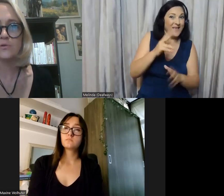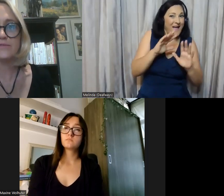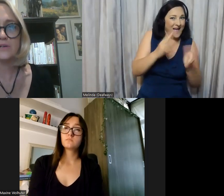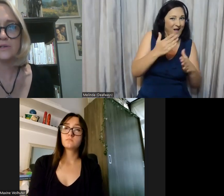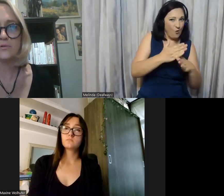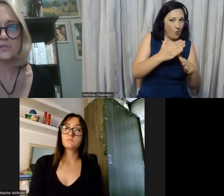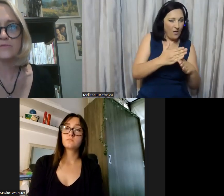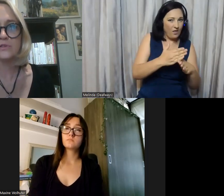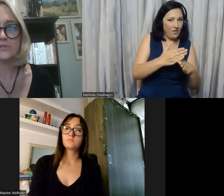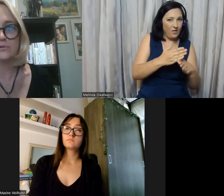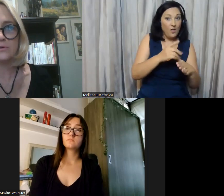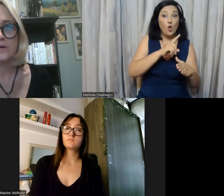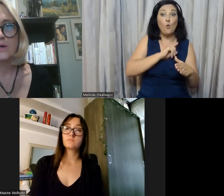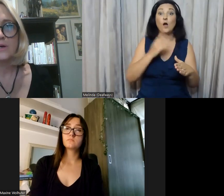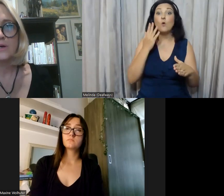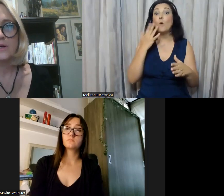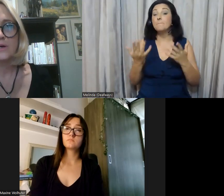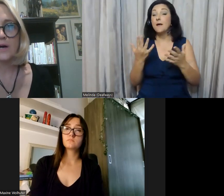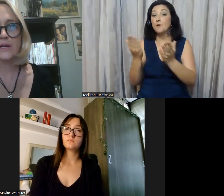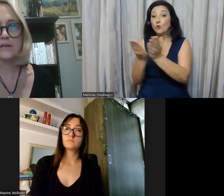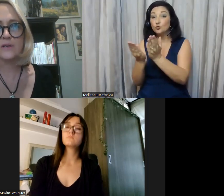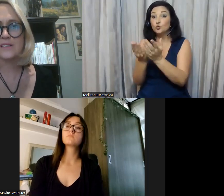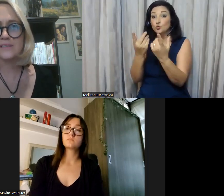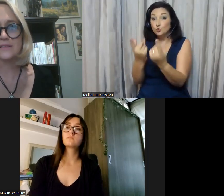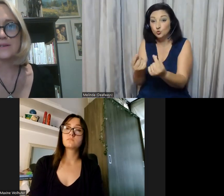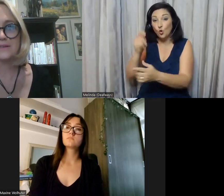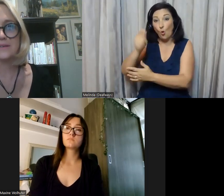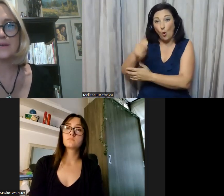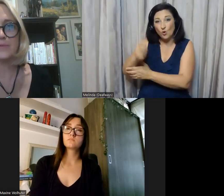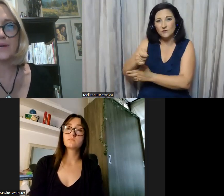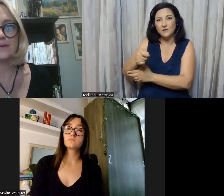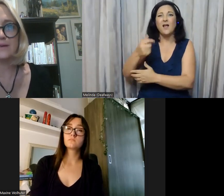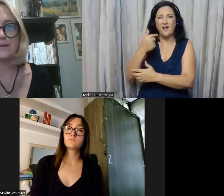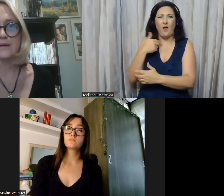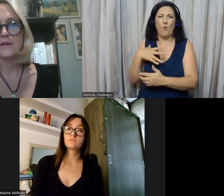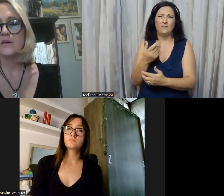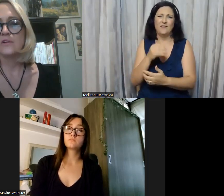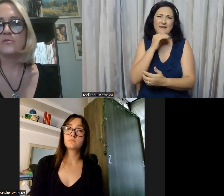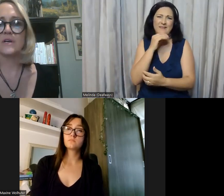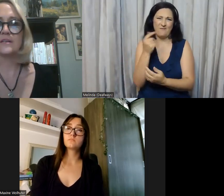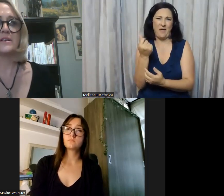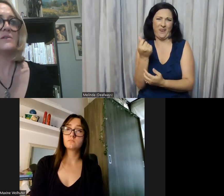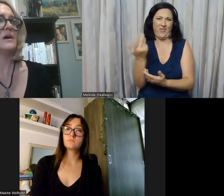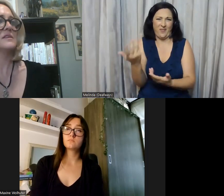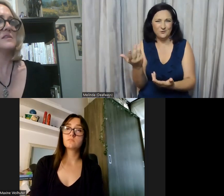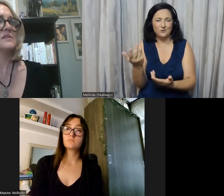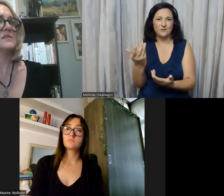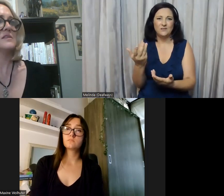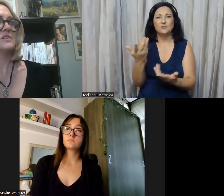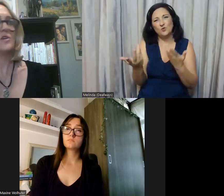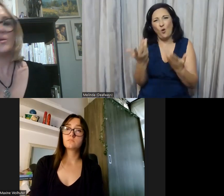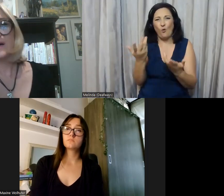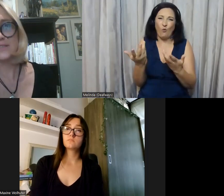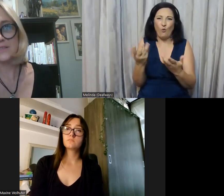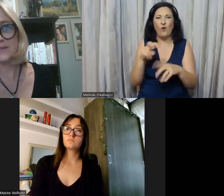do an auction for the school, I would like it to at least get enough money in for that. So it's a combination.